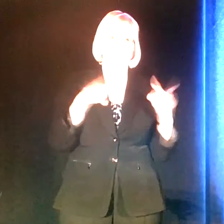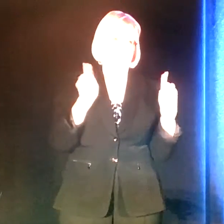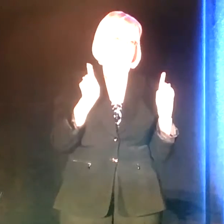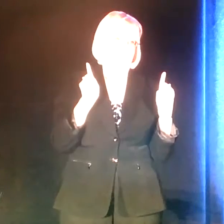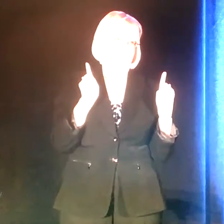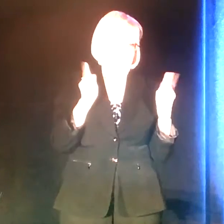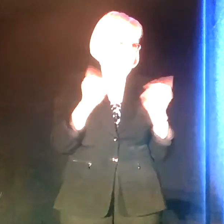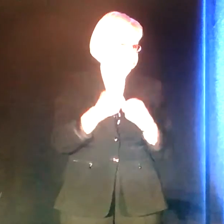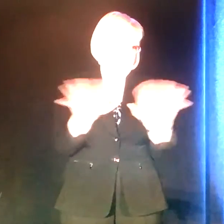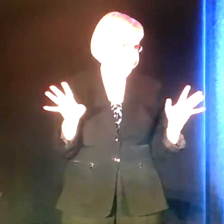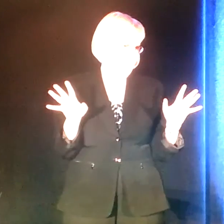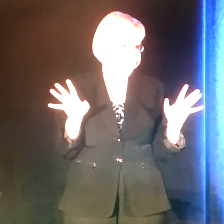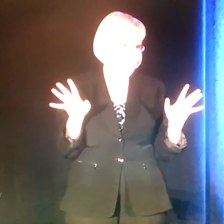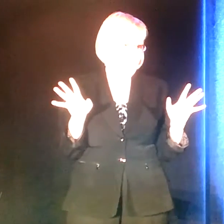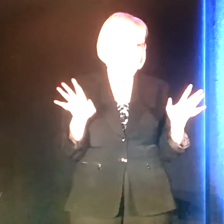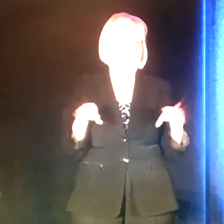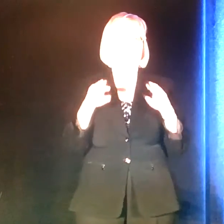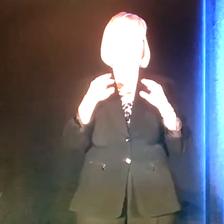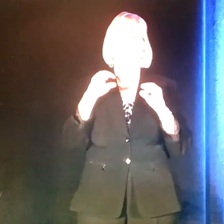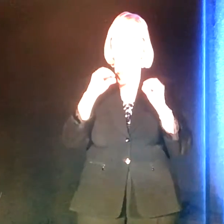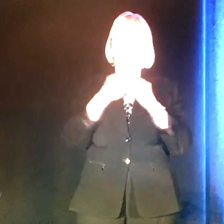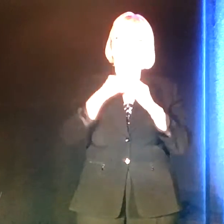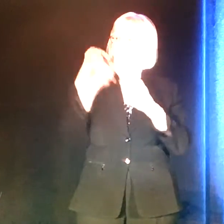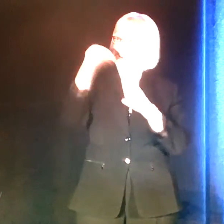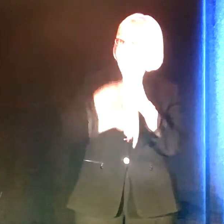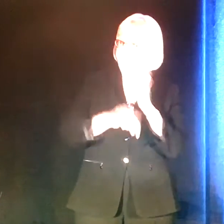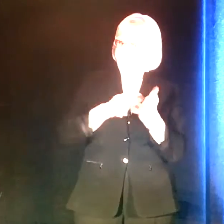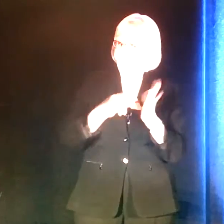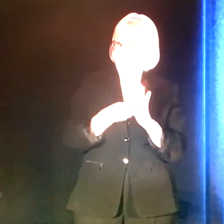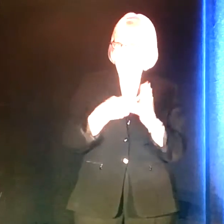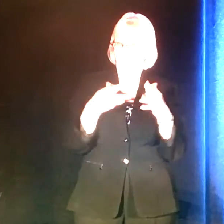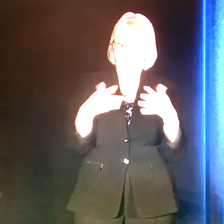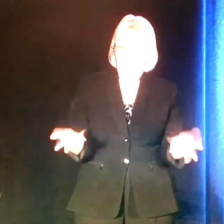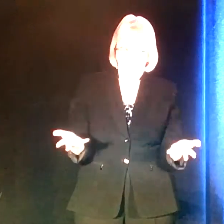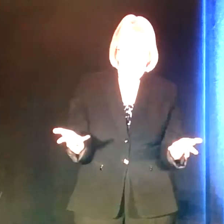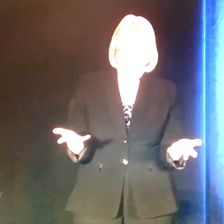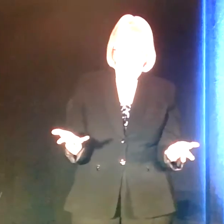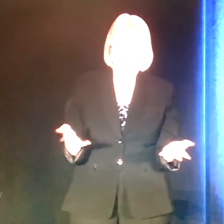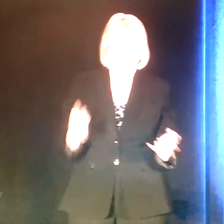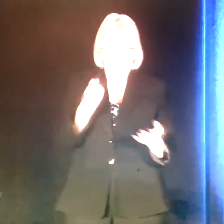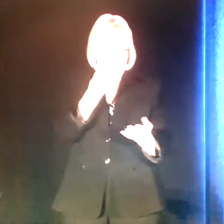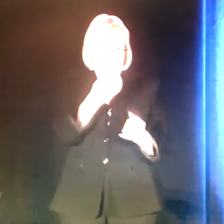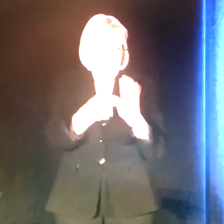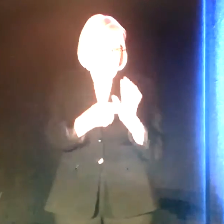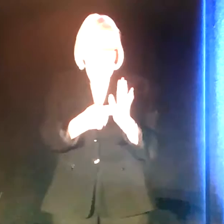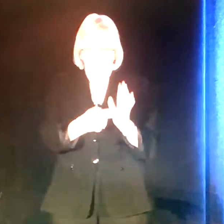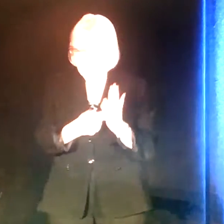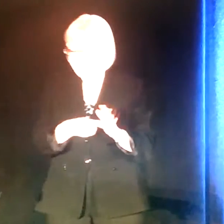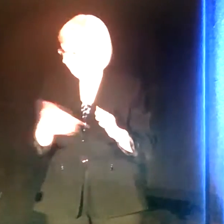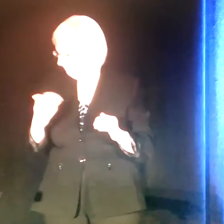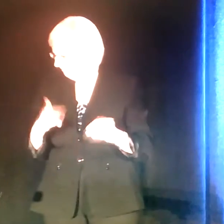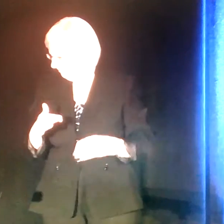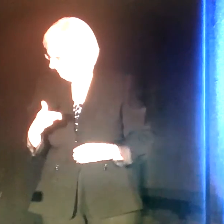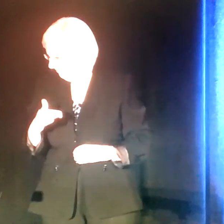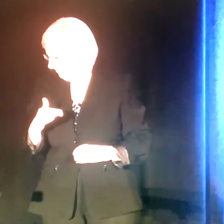depth, well, you'll succeed. More success. But what does in depth mean? I'm going to give you a